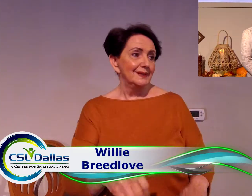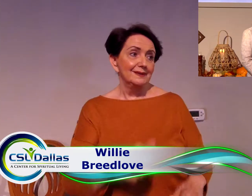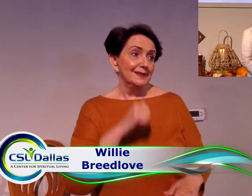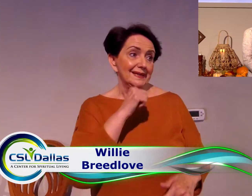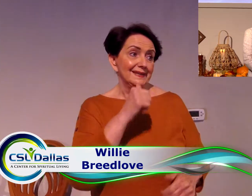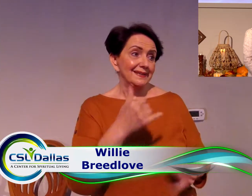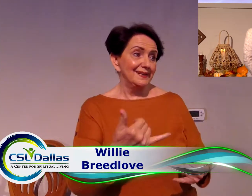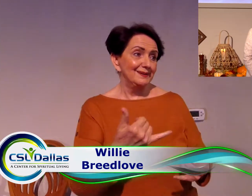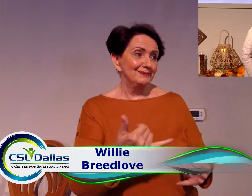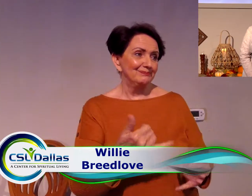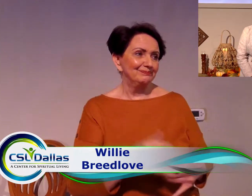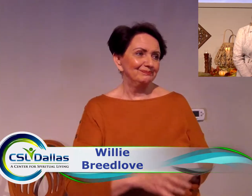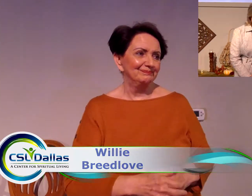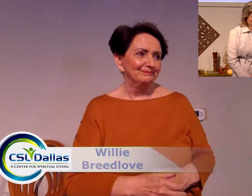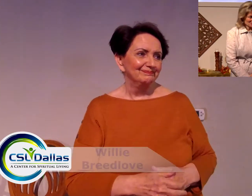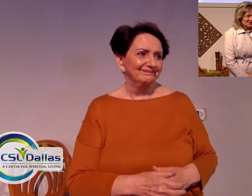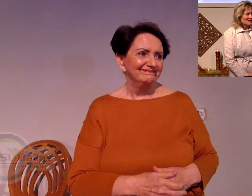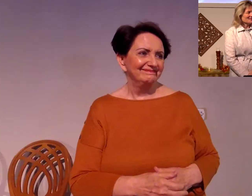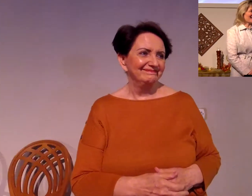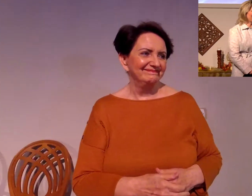Oh, not anymore. Great. Good.